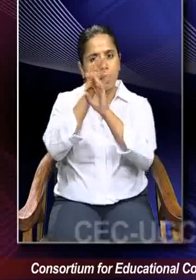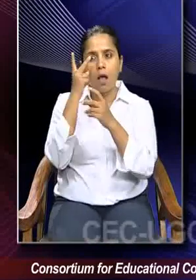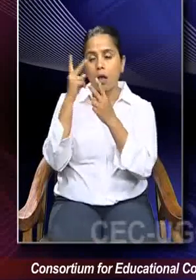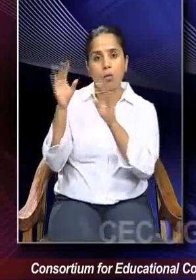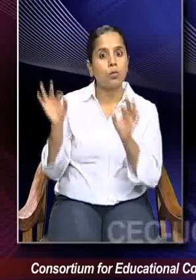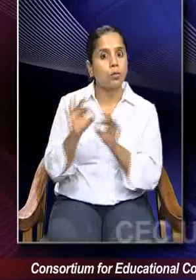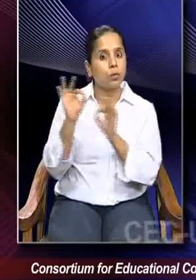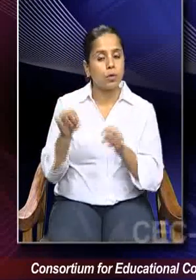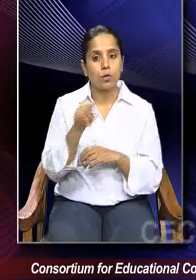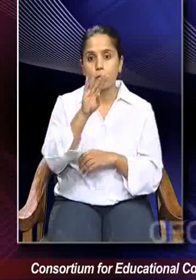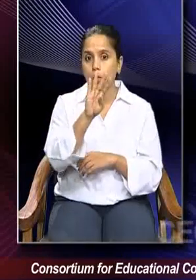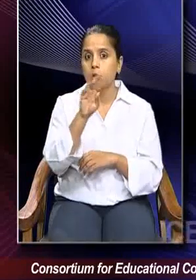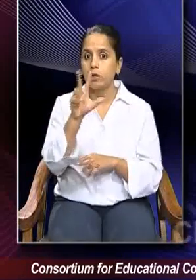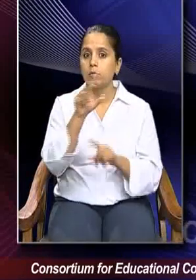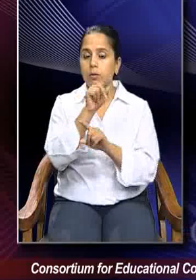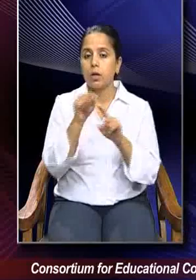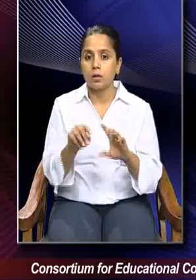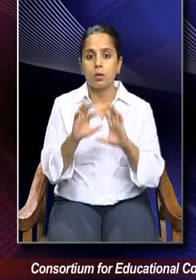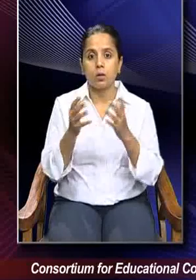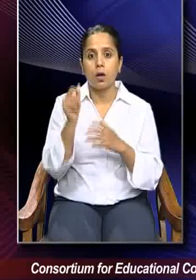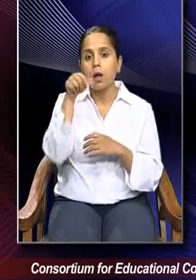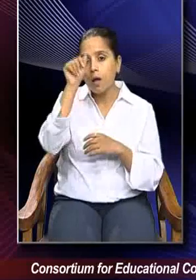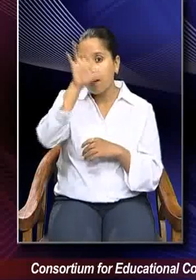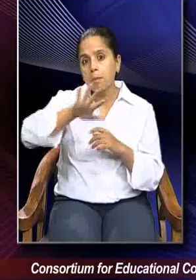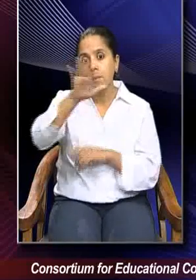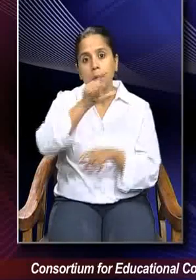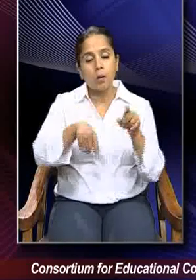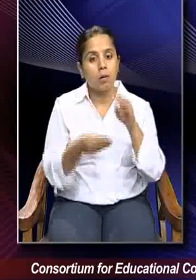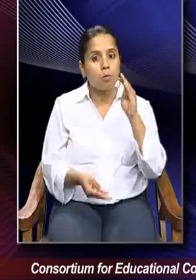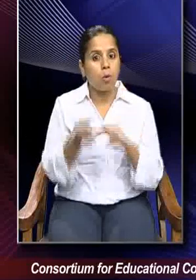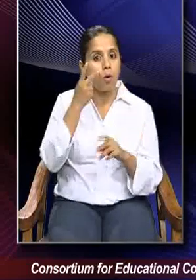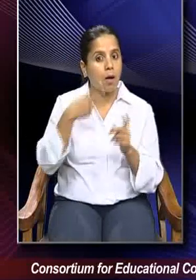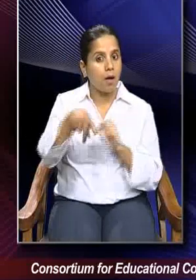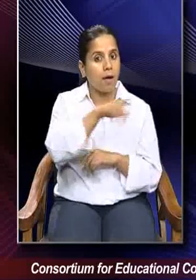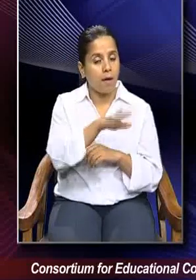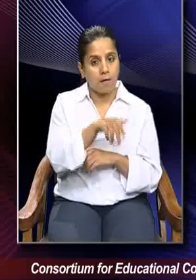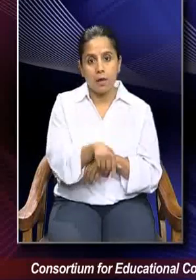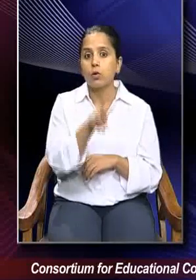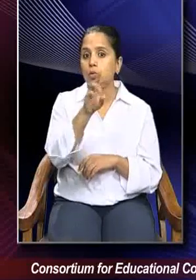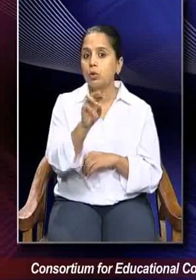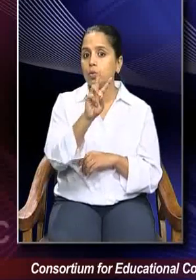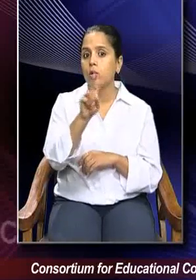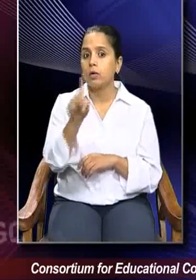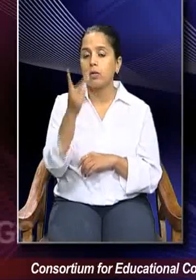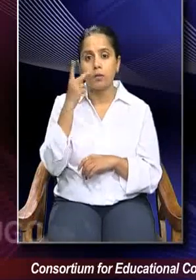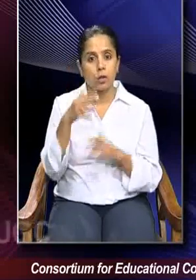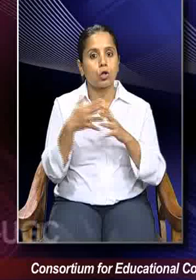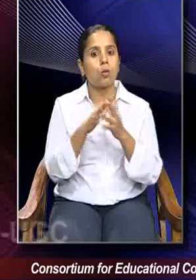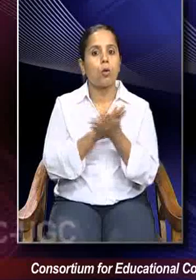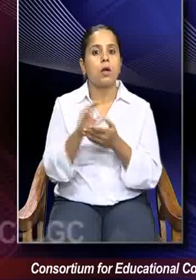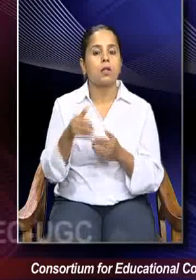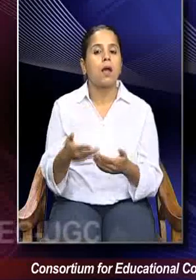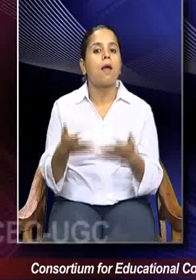that 48% of the country cities are more than 10 times higher than the 2021 WHO air